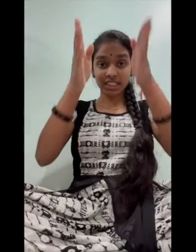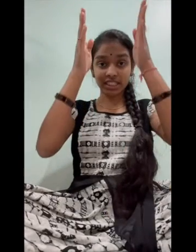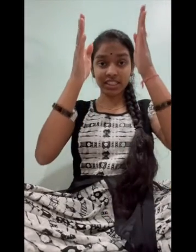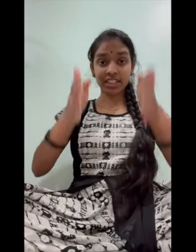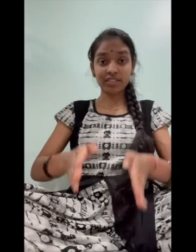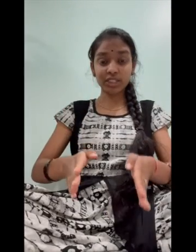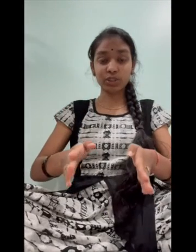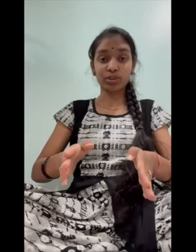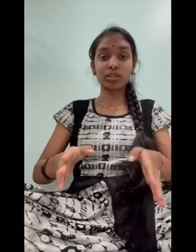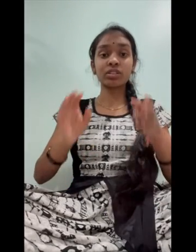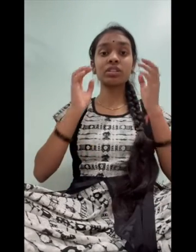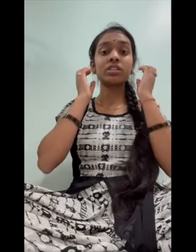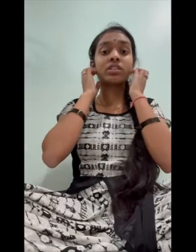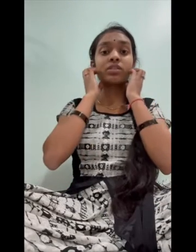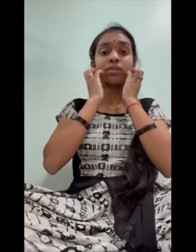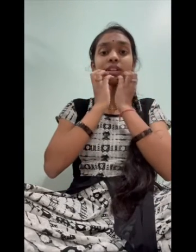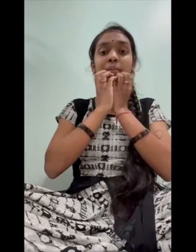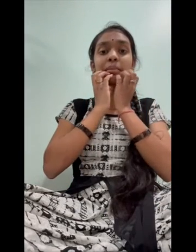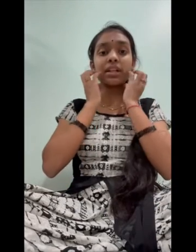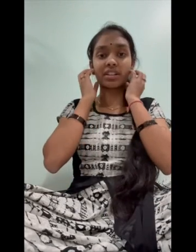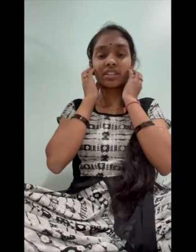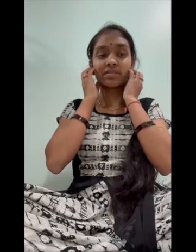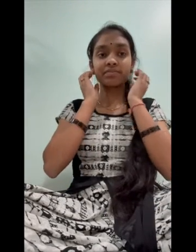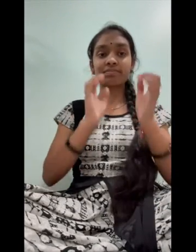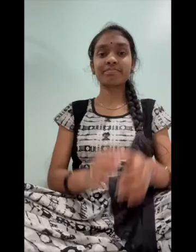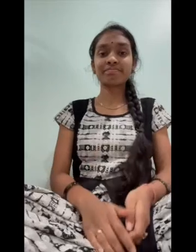person, individual, with the beard.